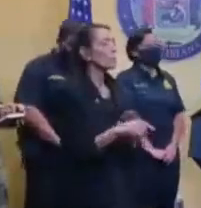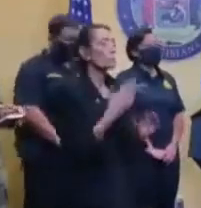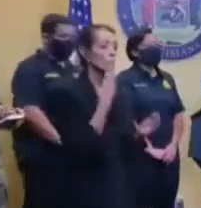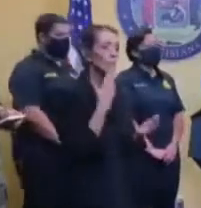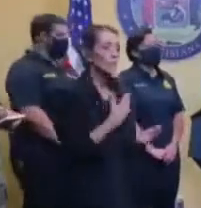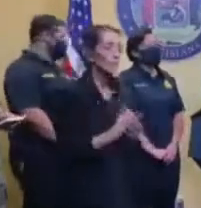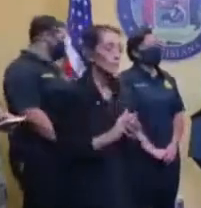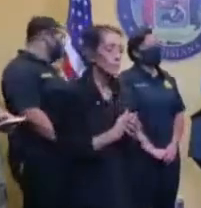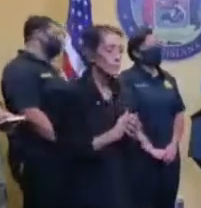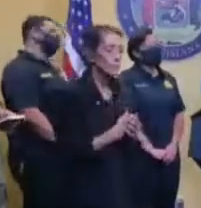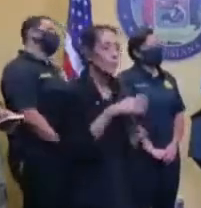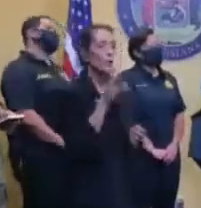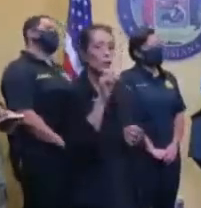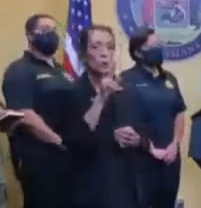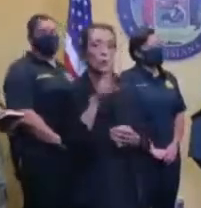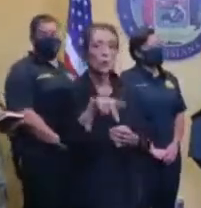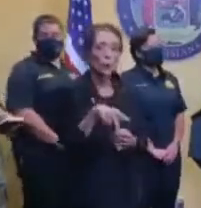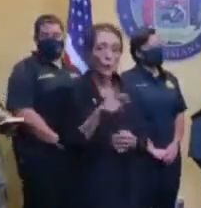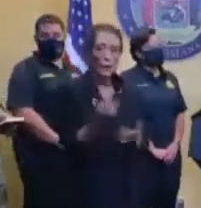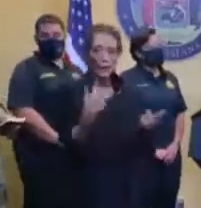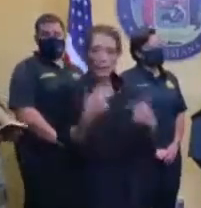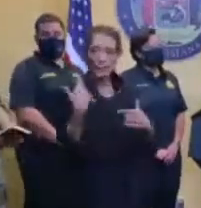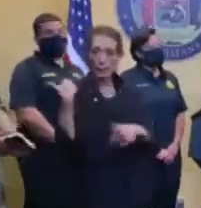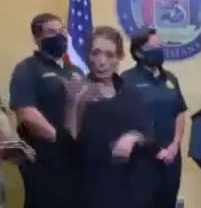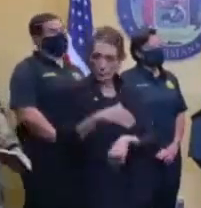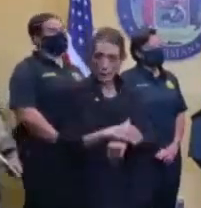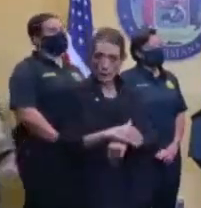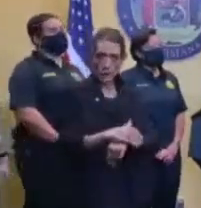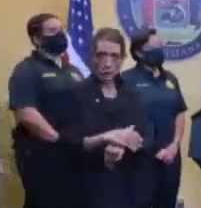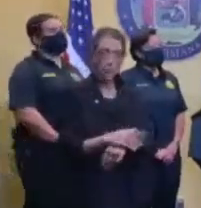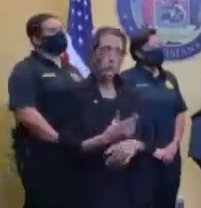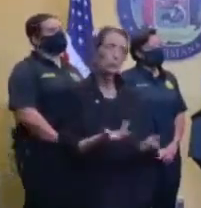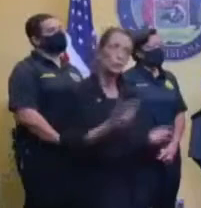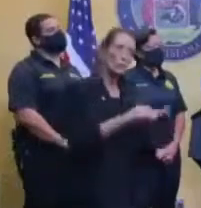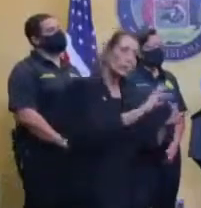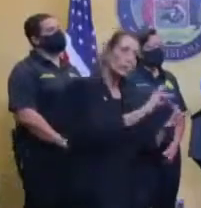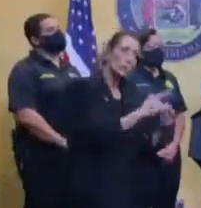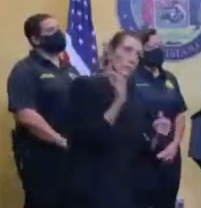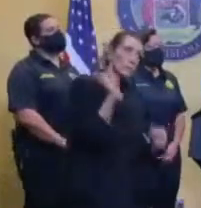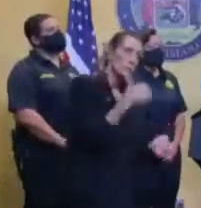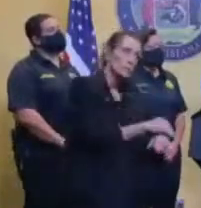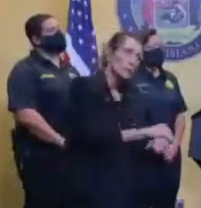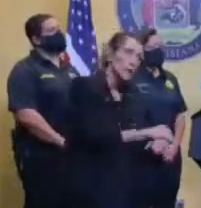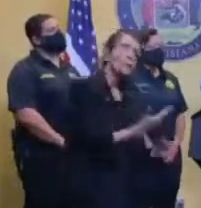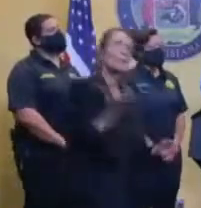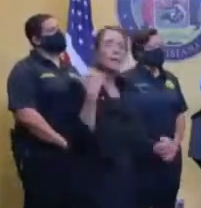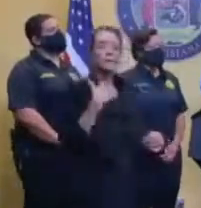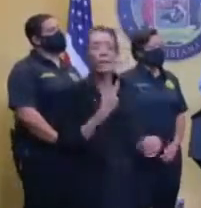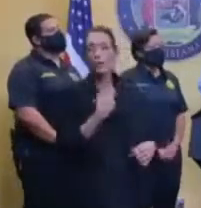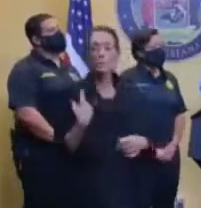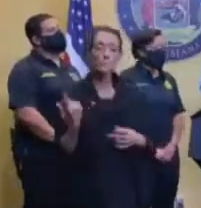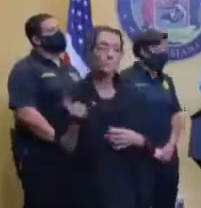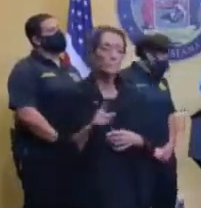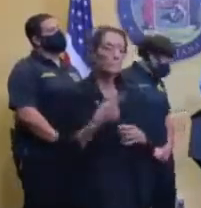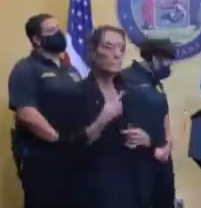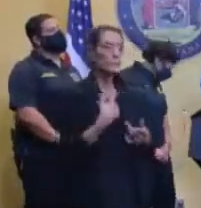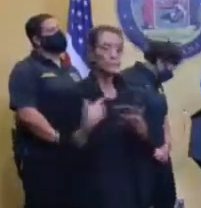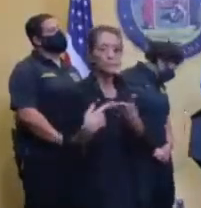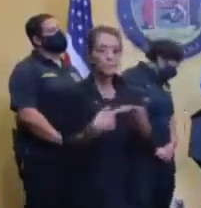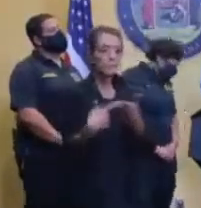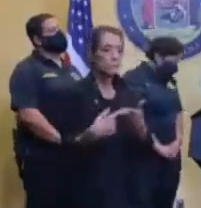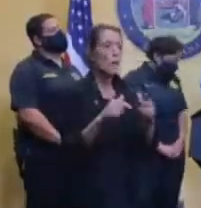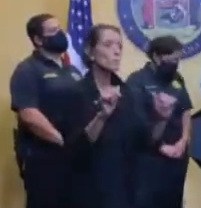Yeah, Corps came out last night, just to rehash. We came out with the Corps last night, and there was a discussion that there